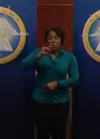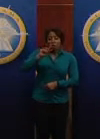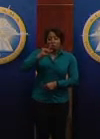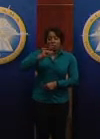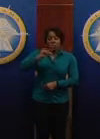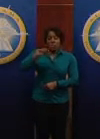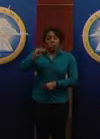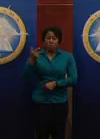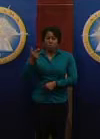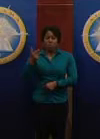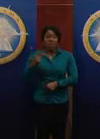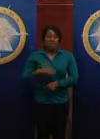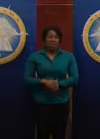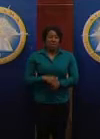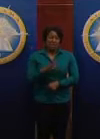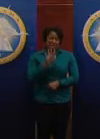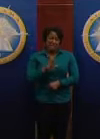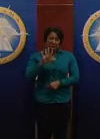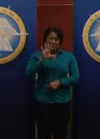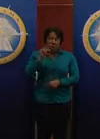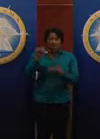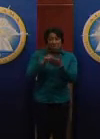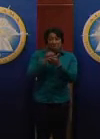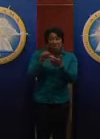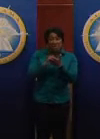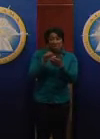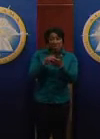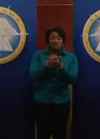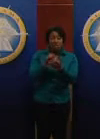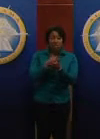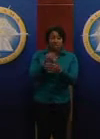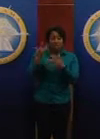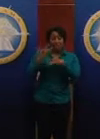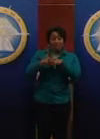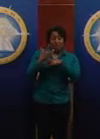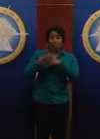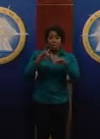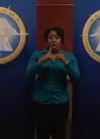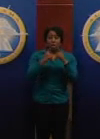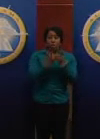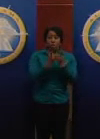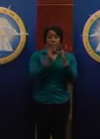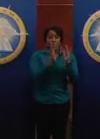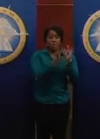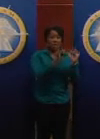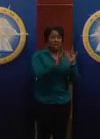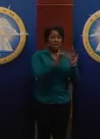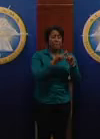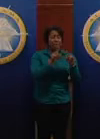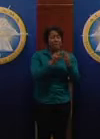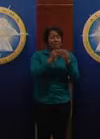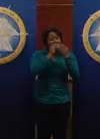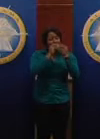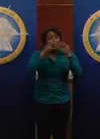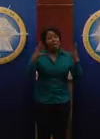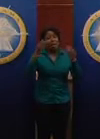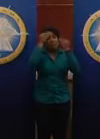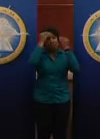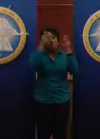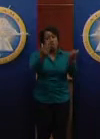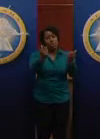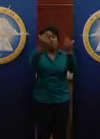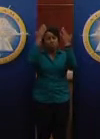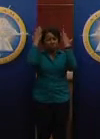50 pages long. It's available on the department's website, but it's pretty overwhelming. Let me say that. It is designed